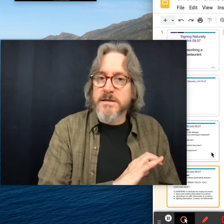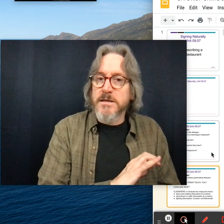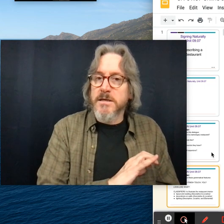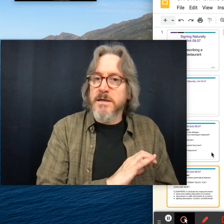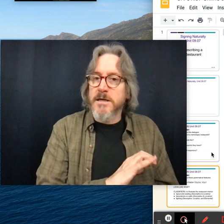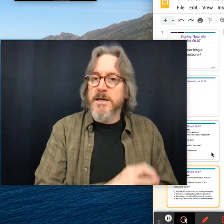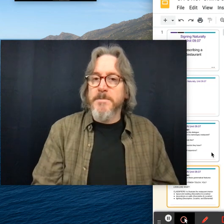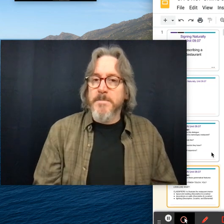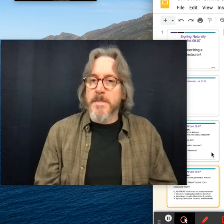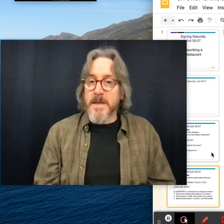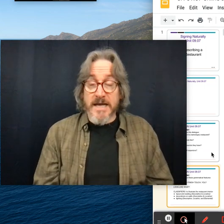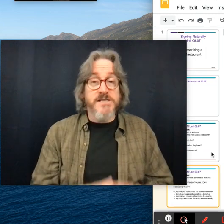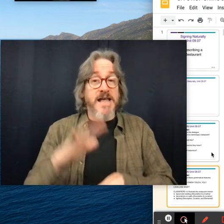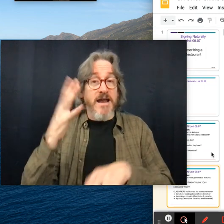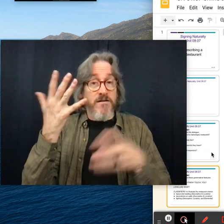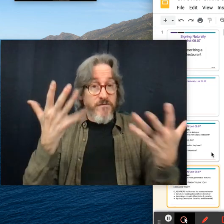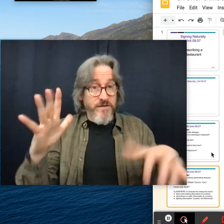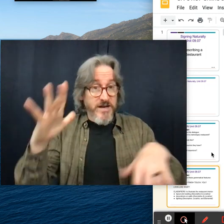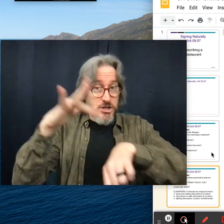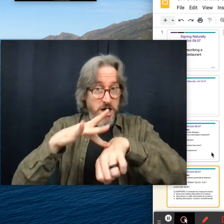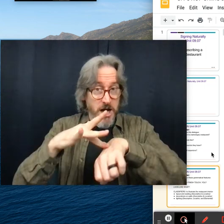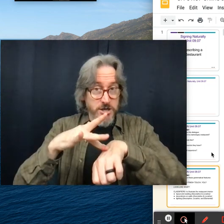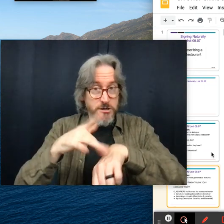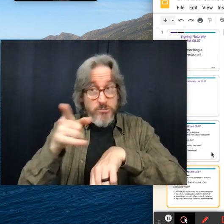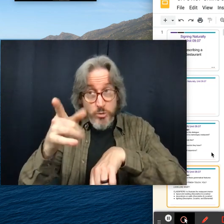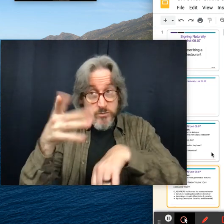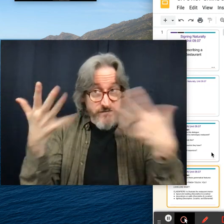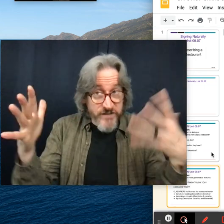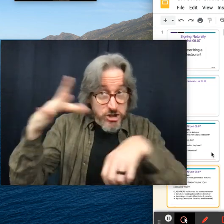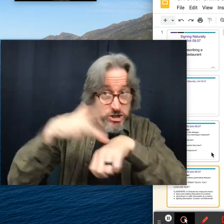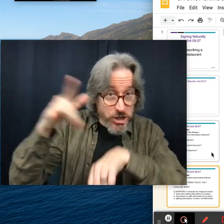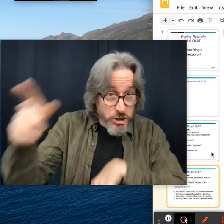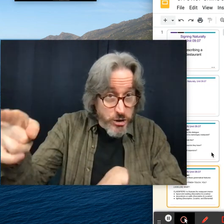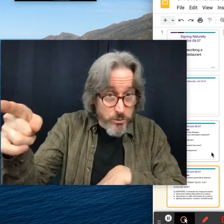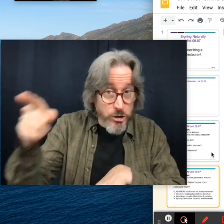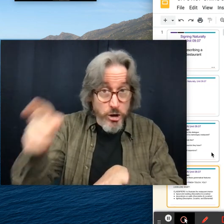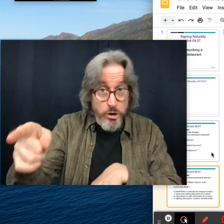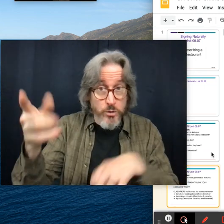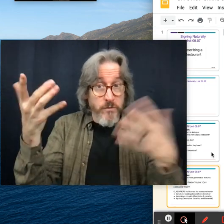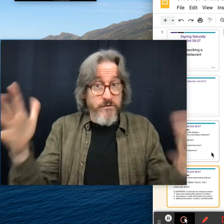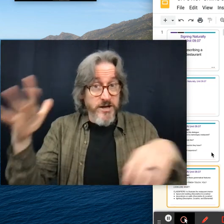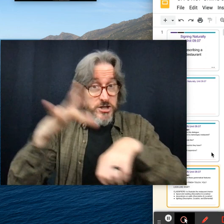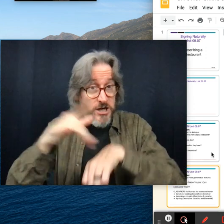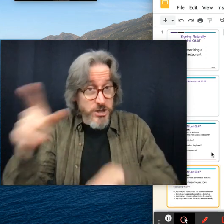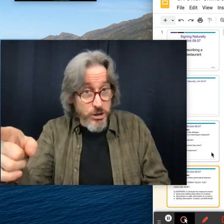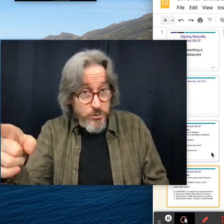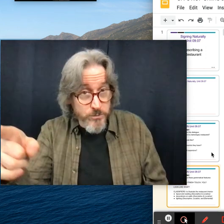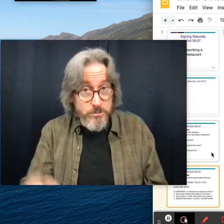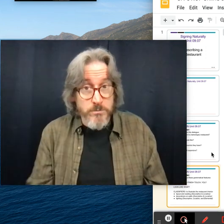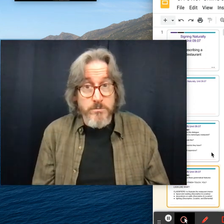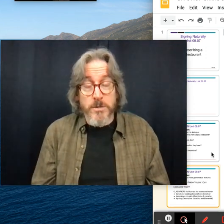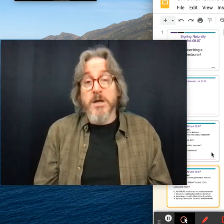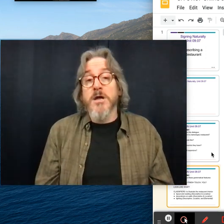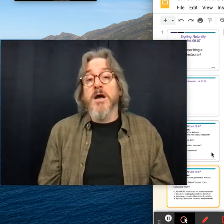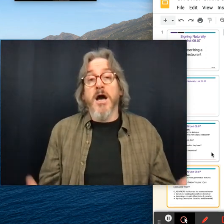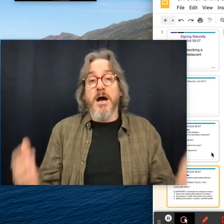next is that finish touch you finish touch you.